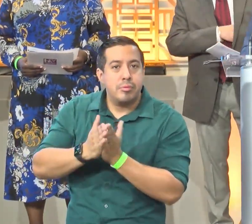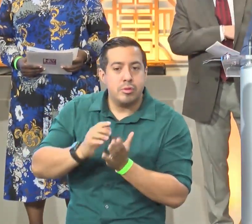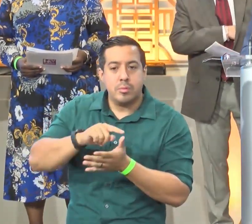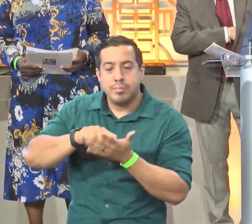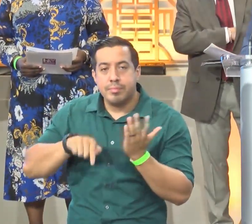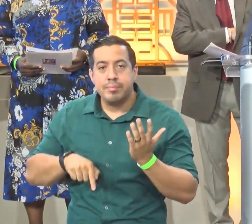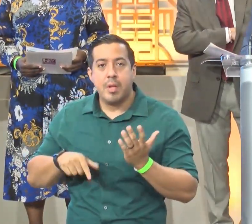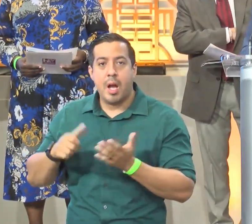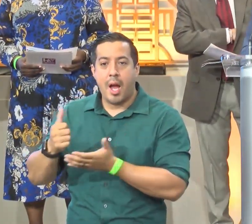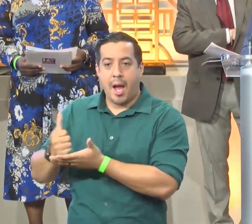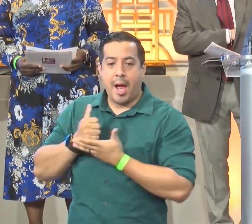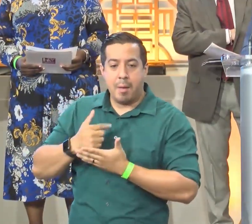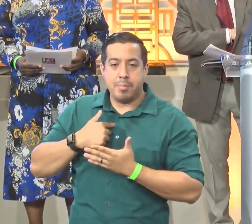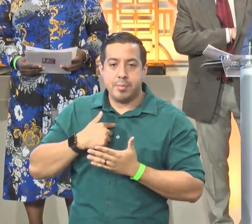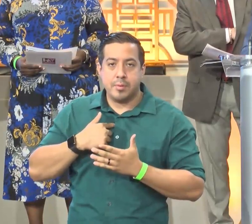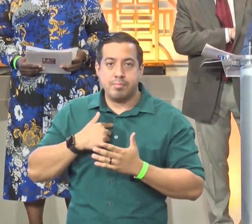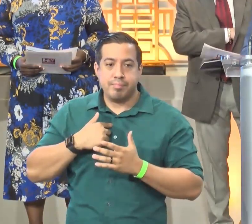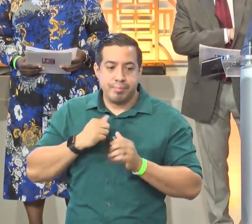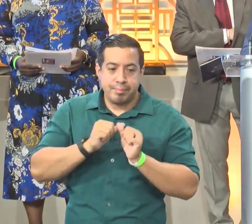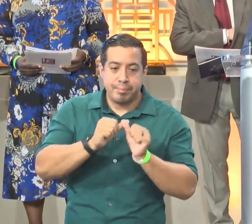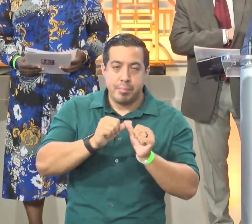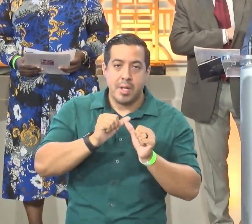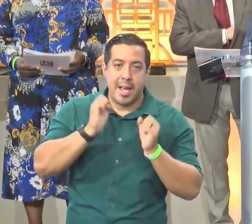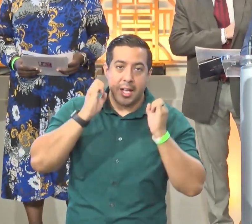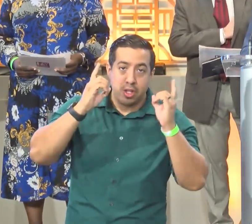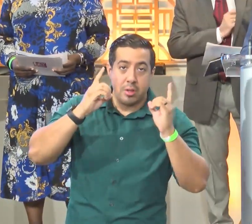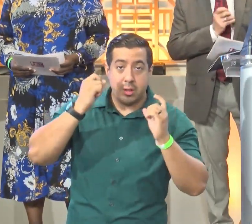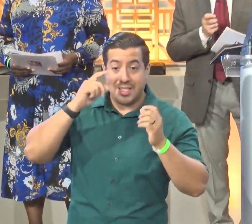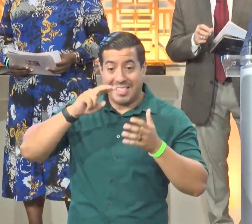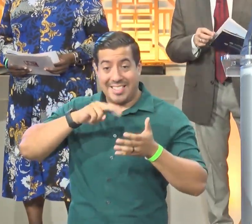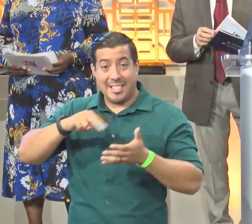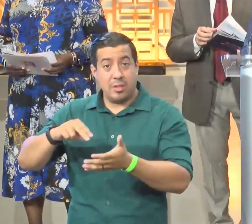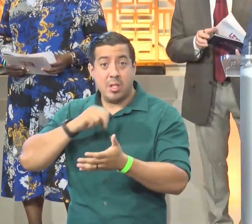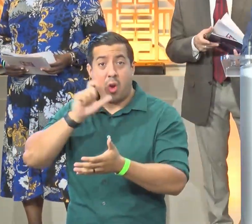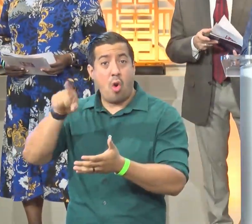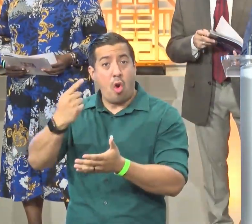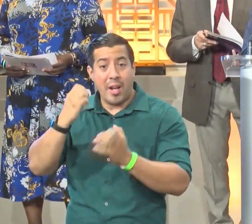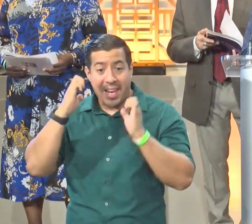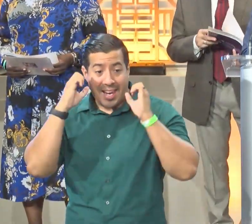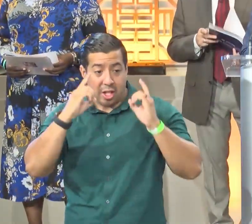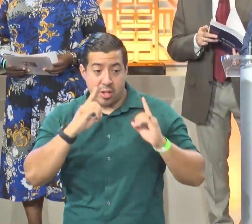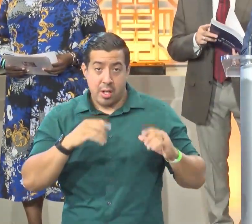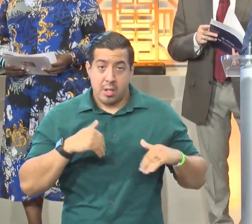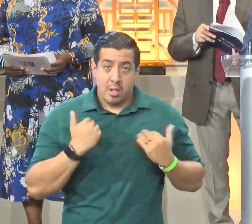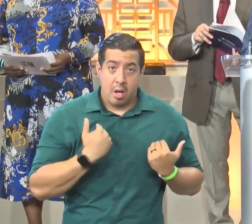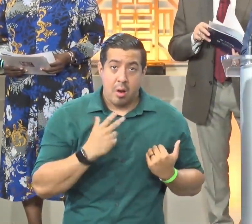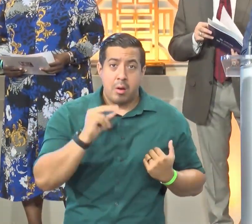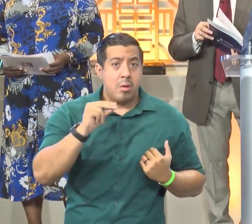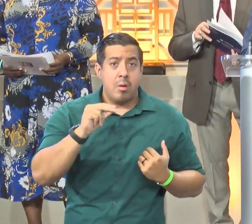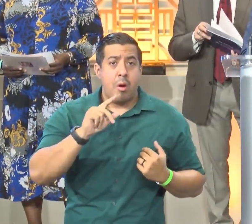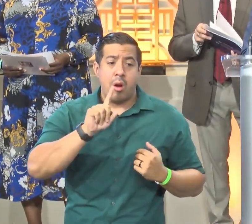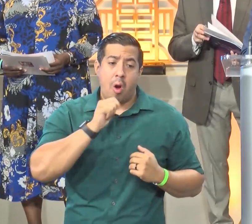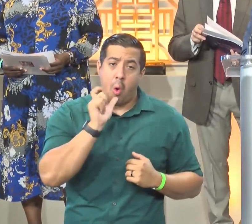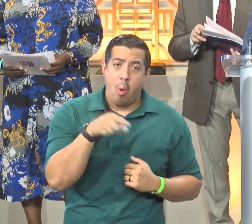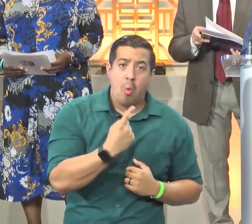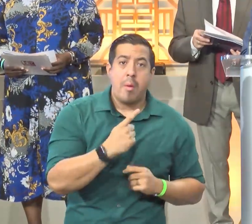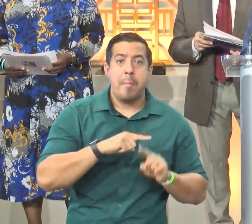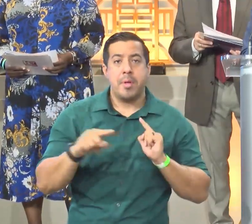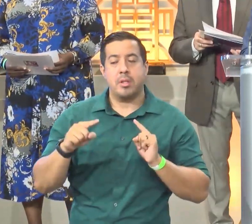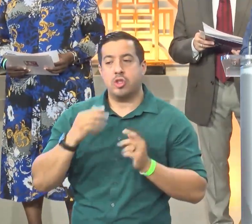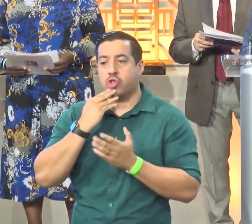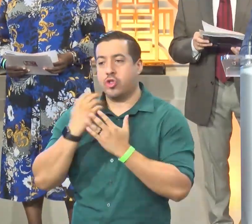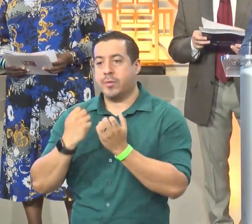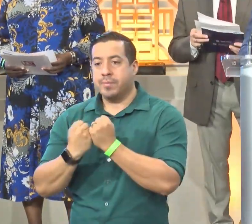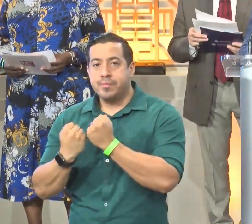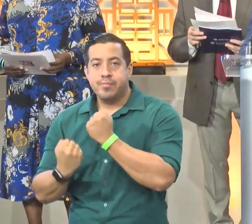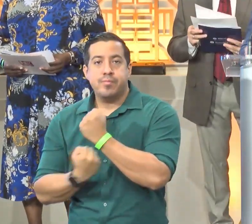through helping us attain our education. And literacy is not just about educating the young, but it's also about building a